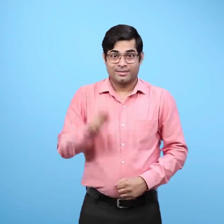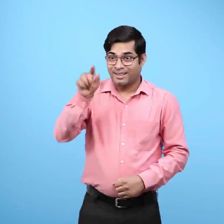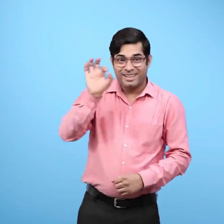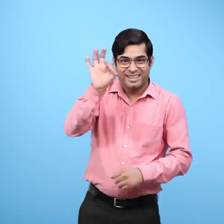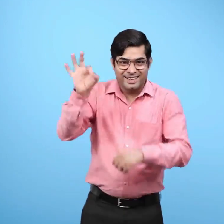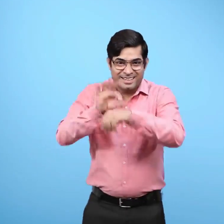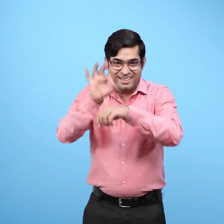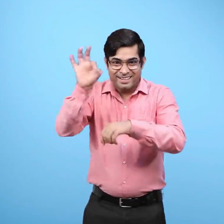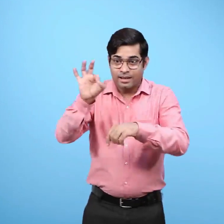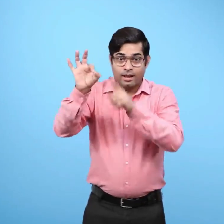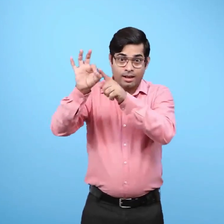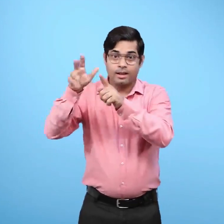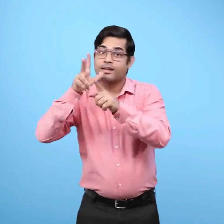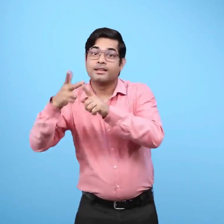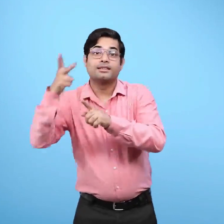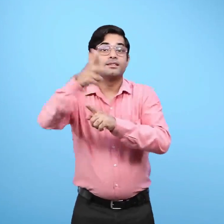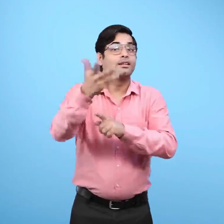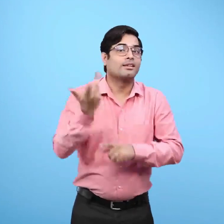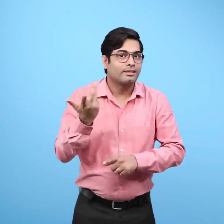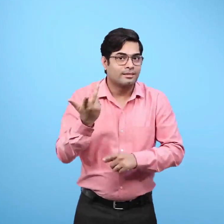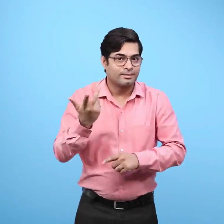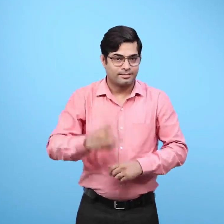A honeybee flying nearby tells us,